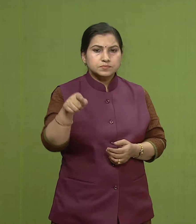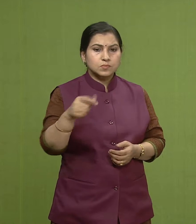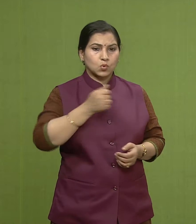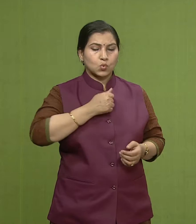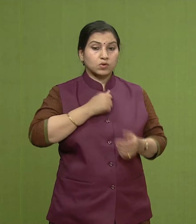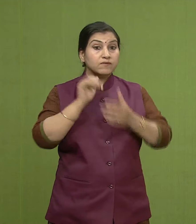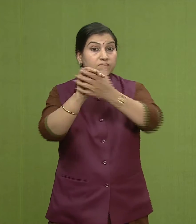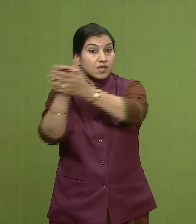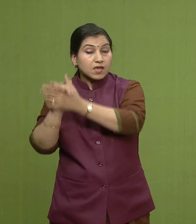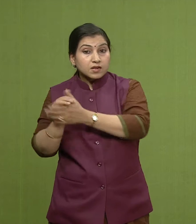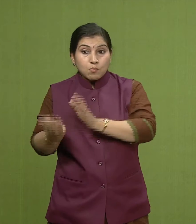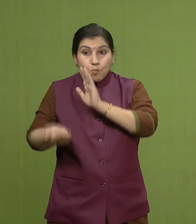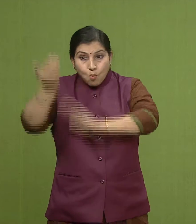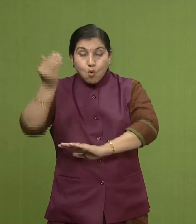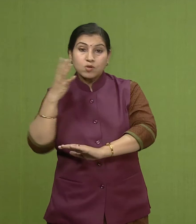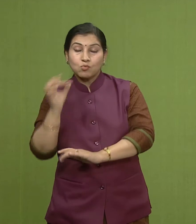peers more than before.